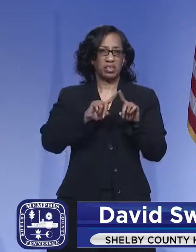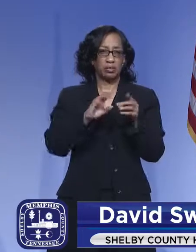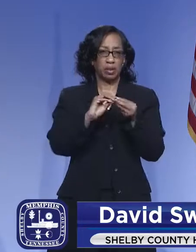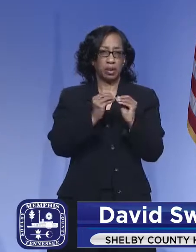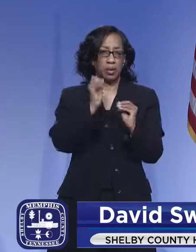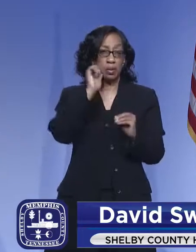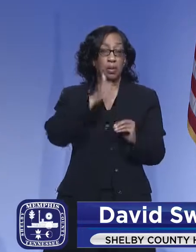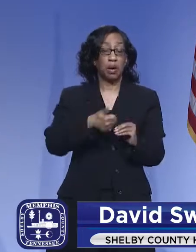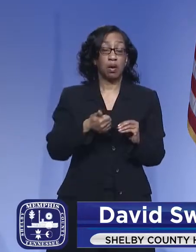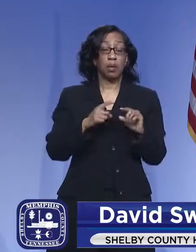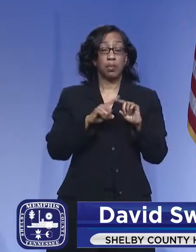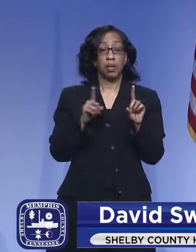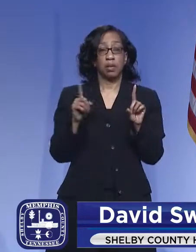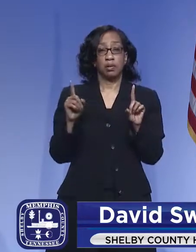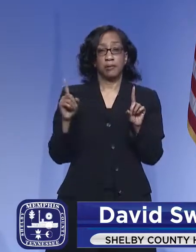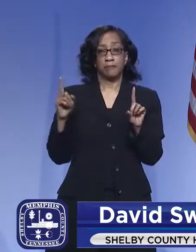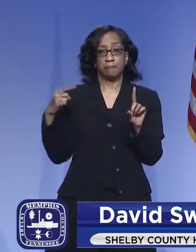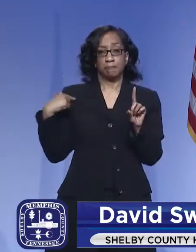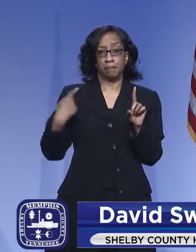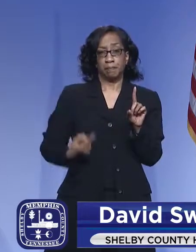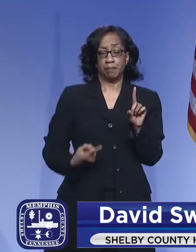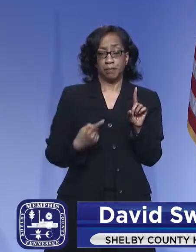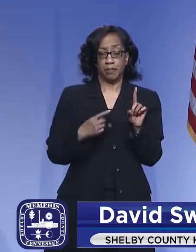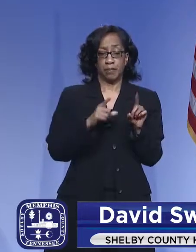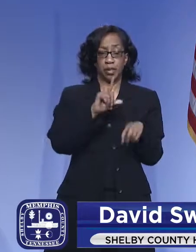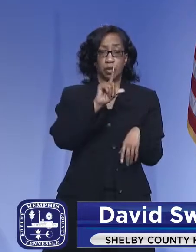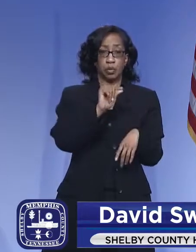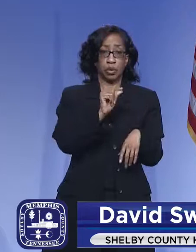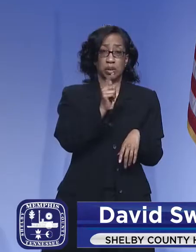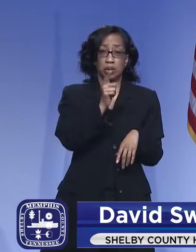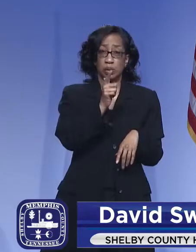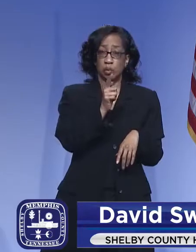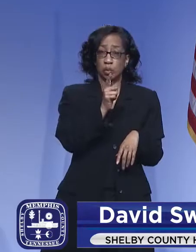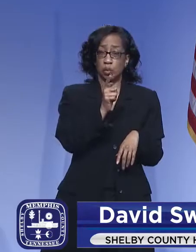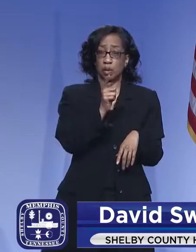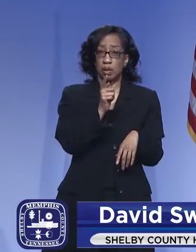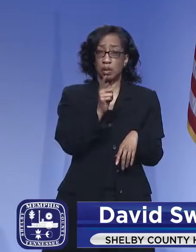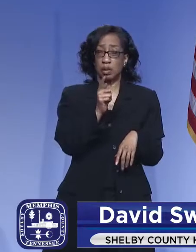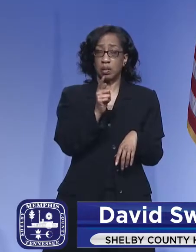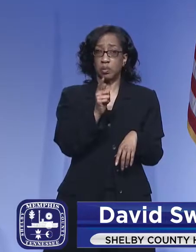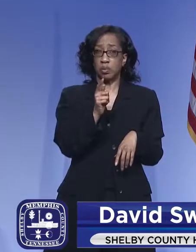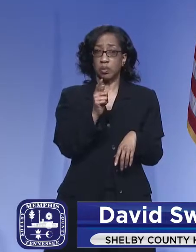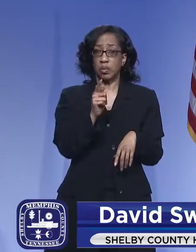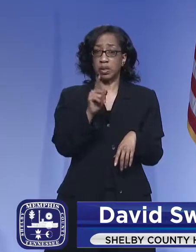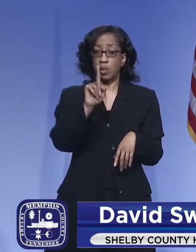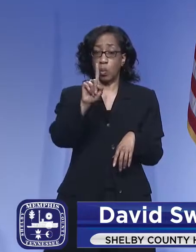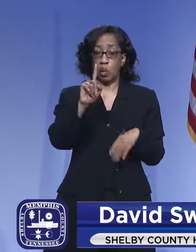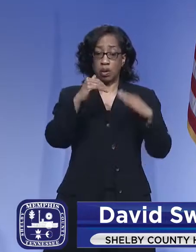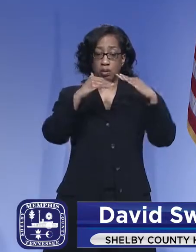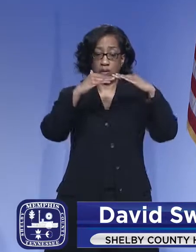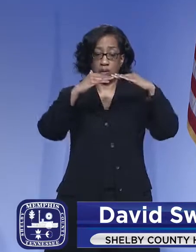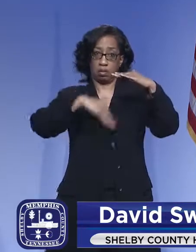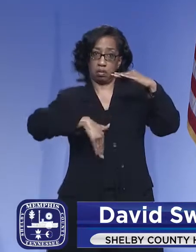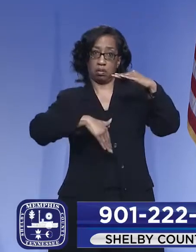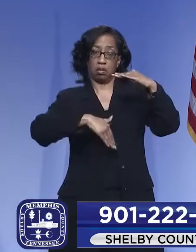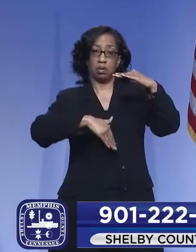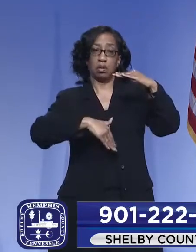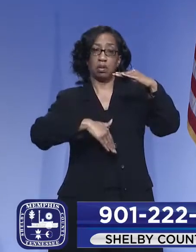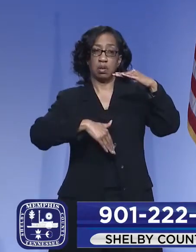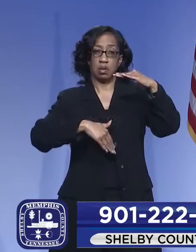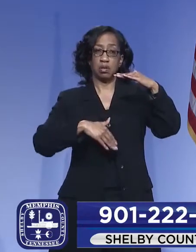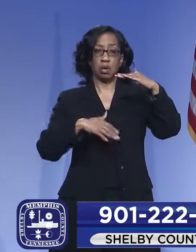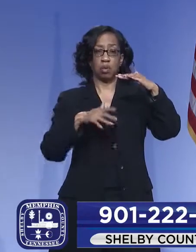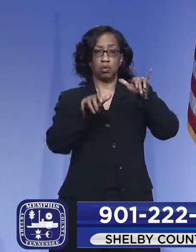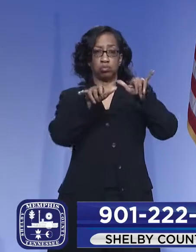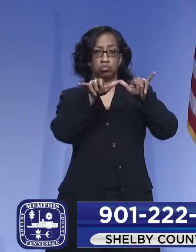it has, we have been throughout 2021 so far, we have been below one. So we've had R naught very